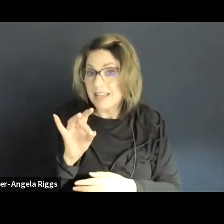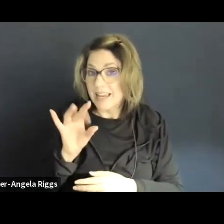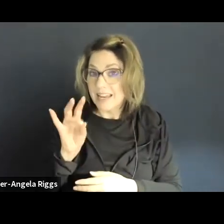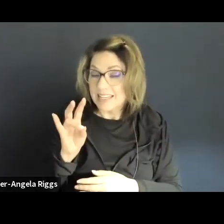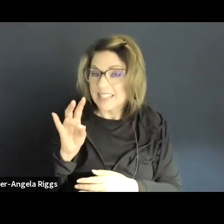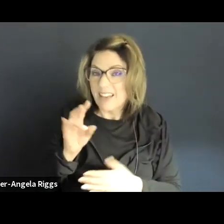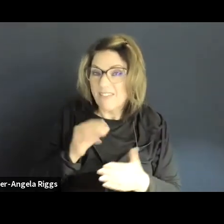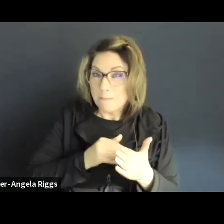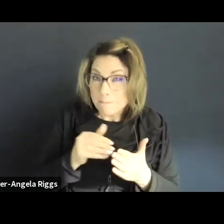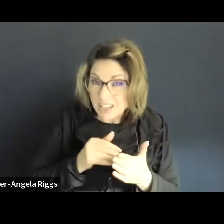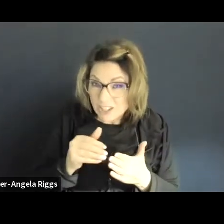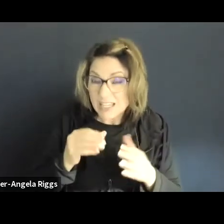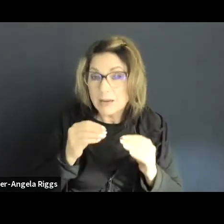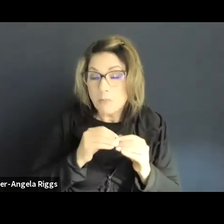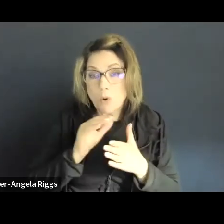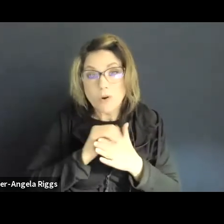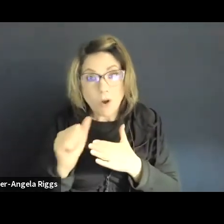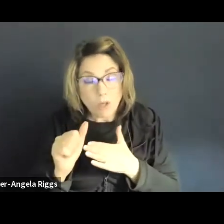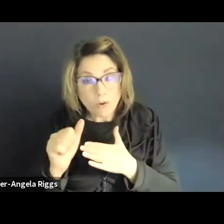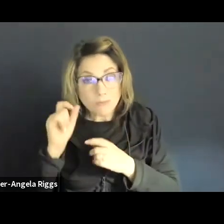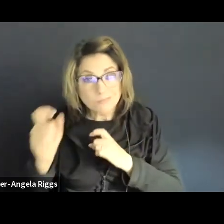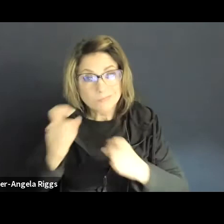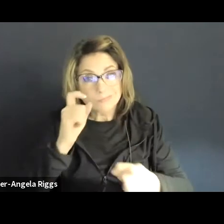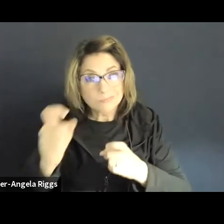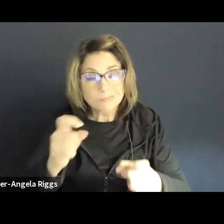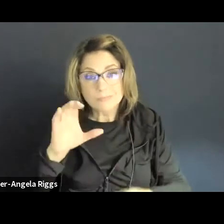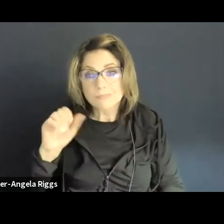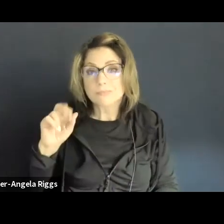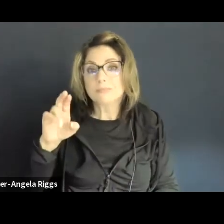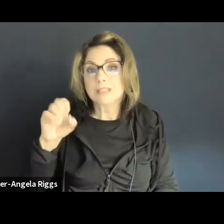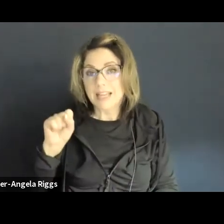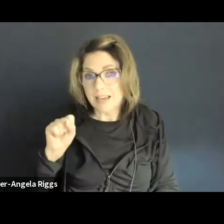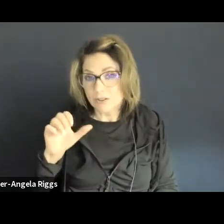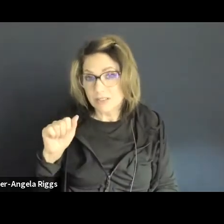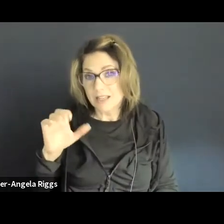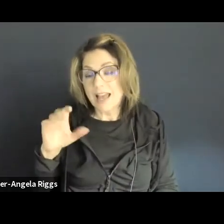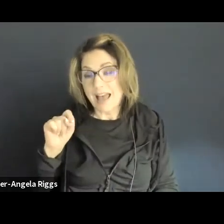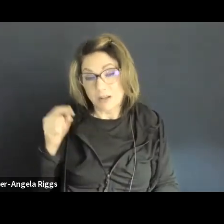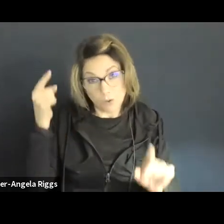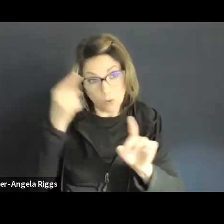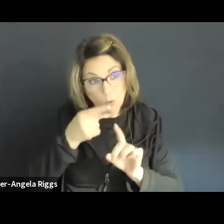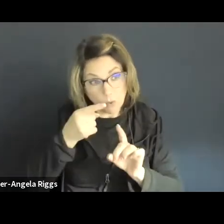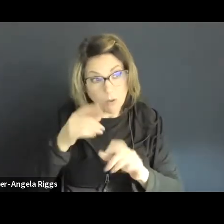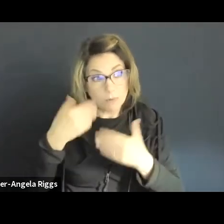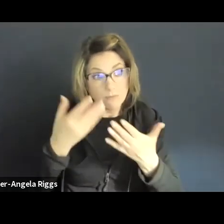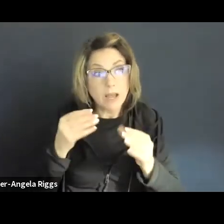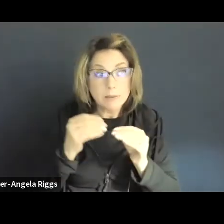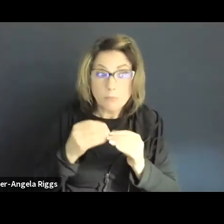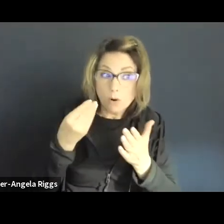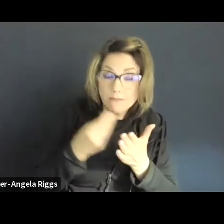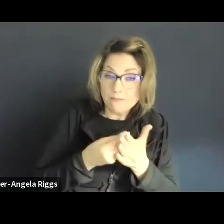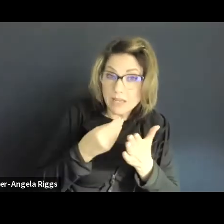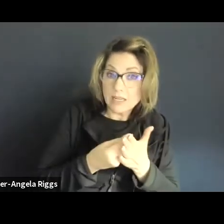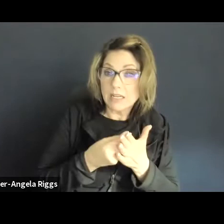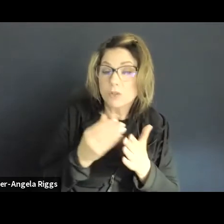million more dollars was distributed by the CARES Act. The goals are to provide more funding to assist